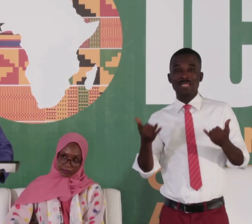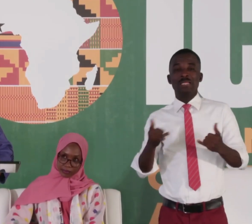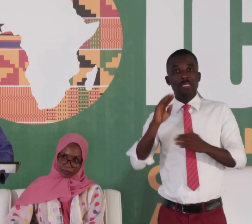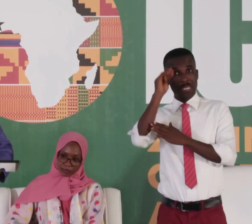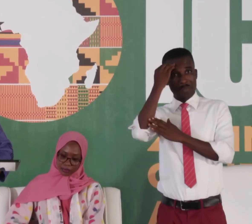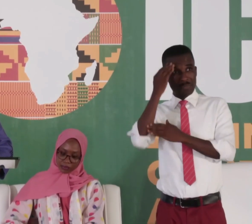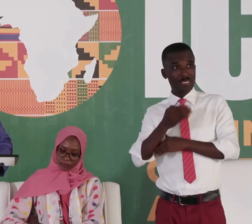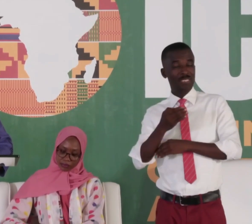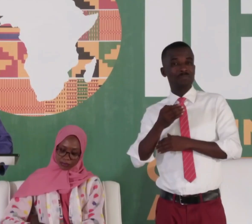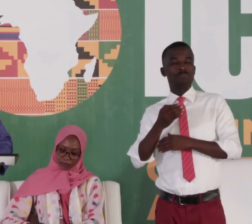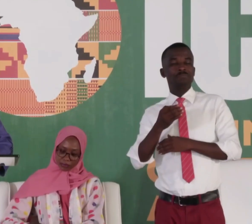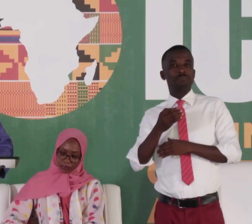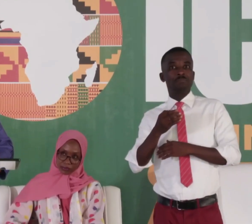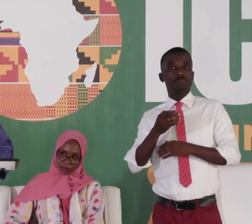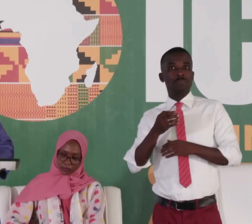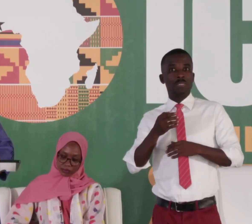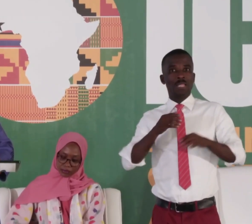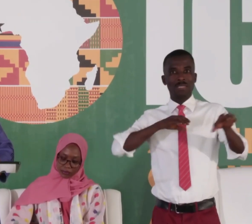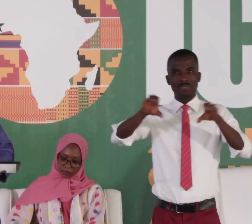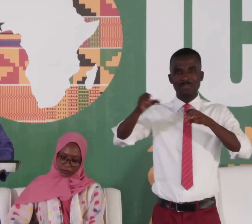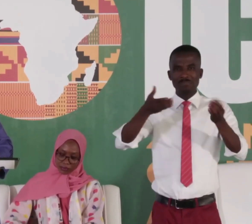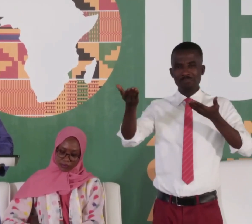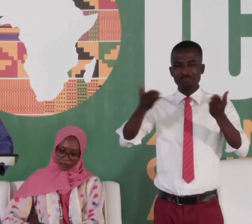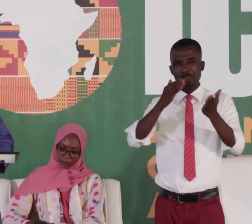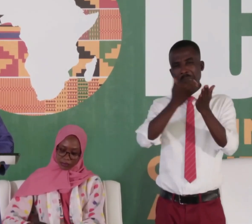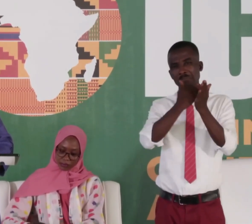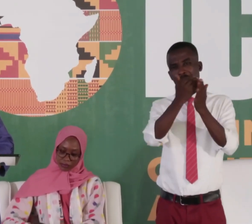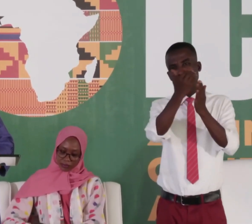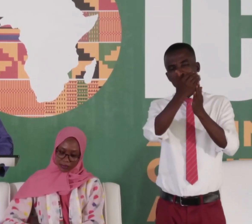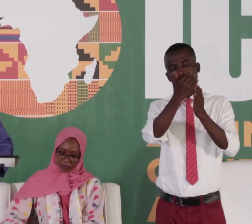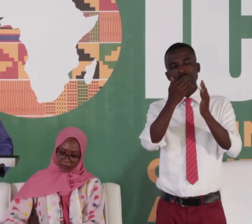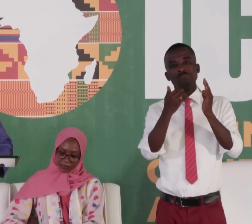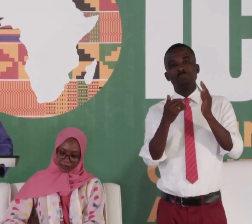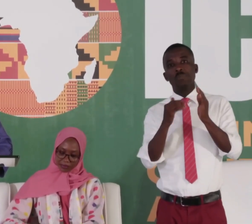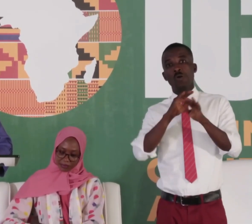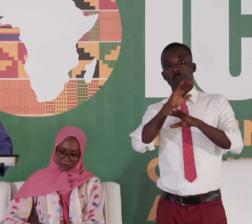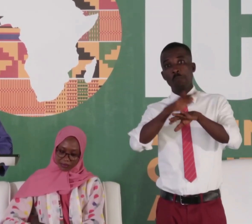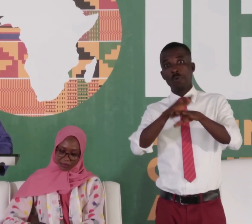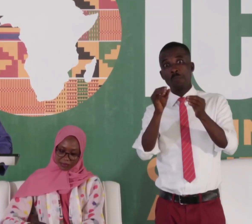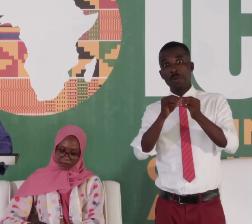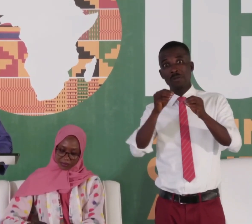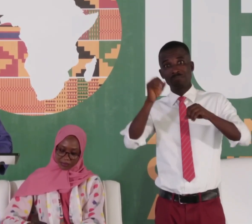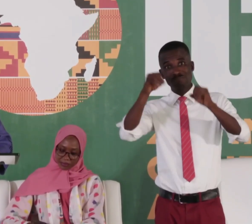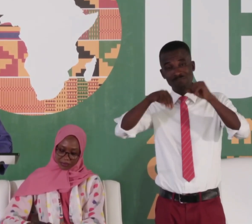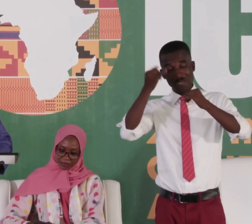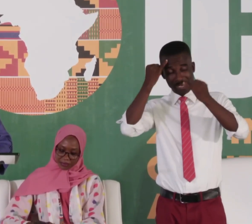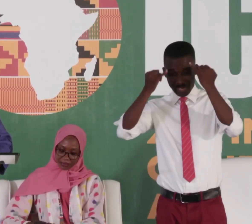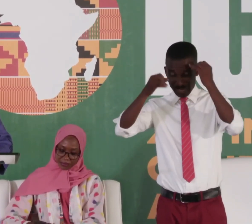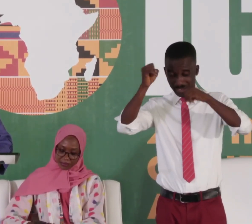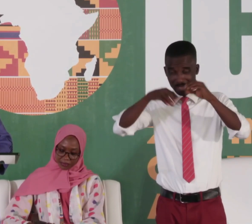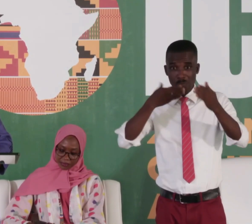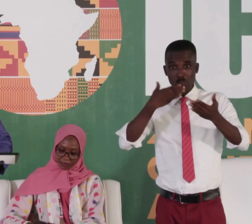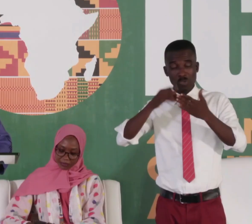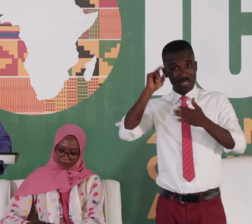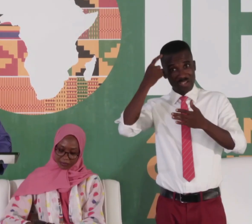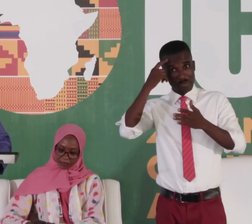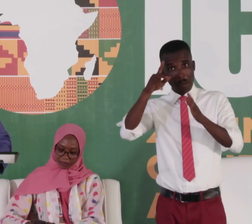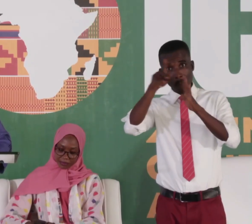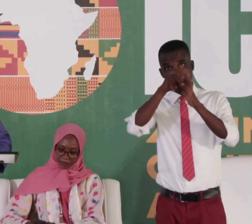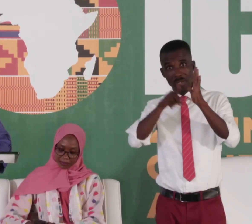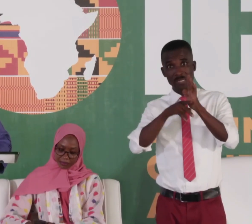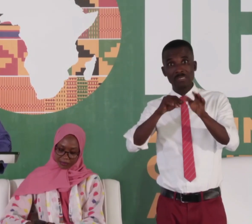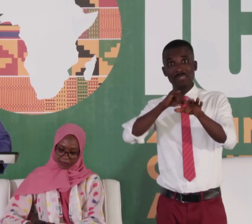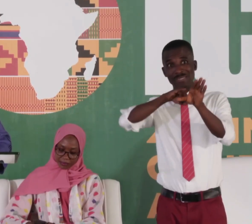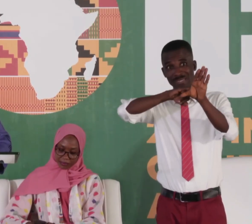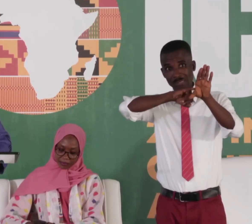administrative processes, enhanced staff development initiatives, and contributed to effective governance and policy implementation.